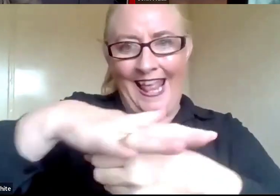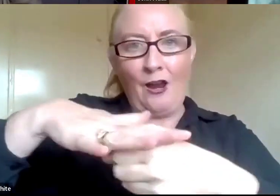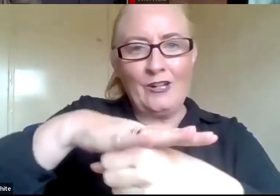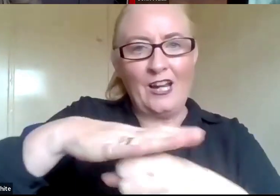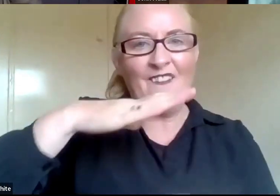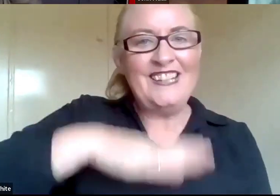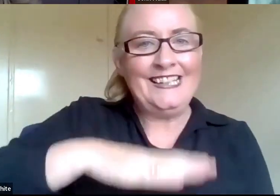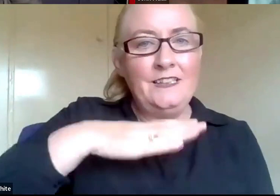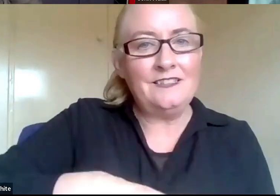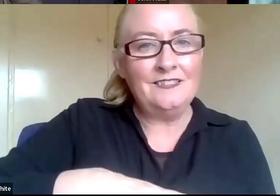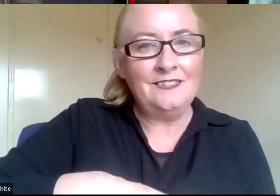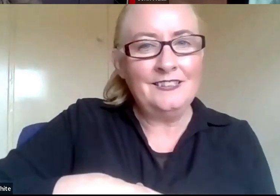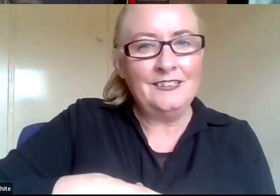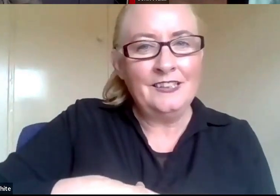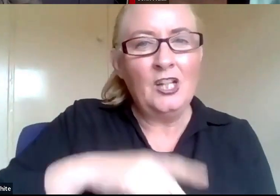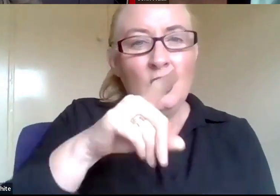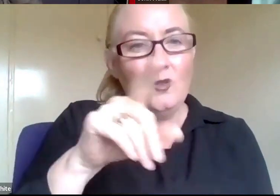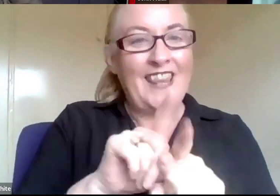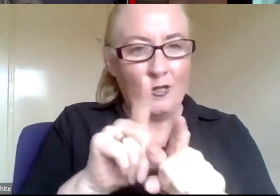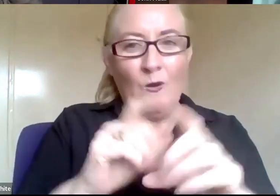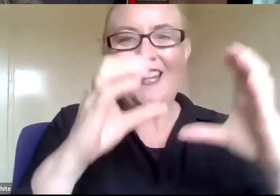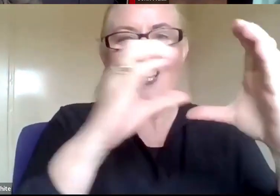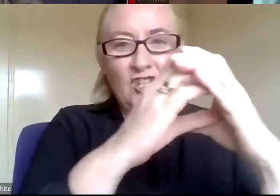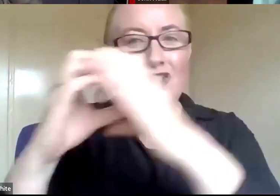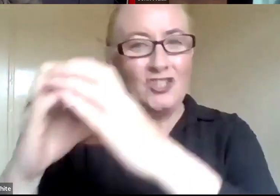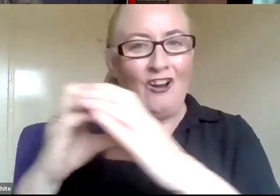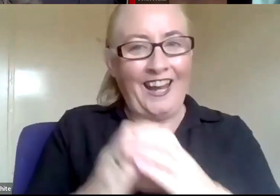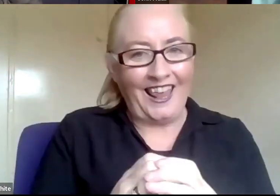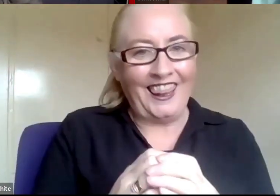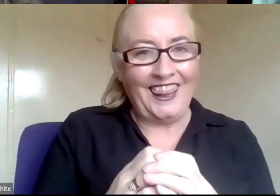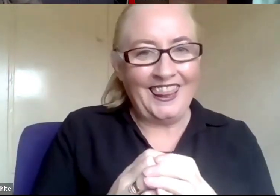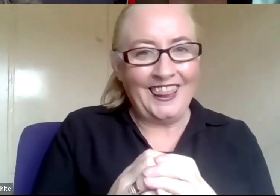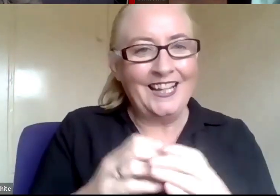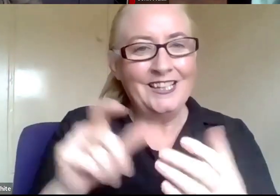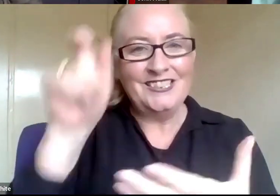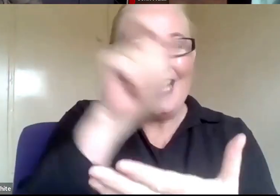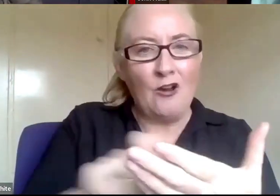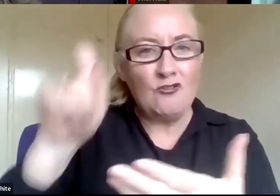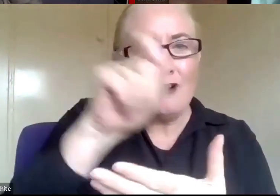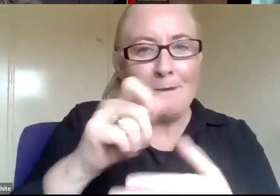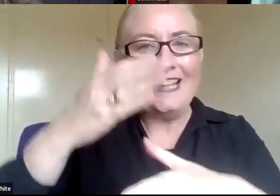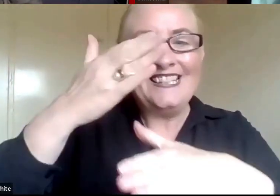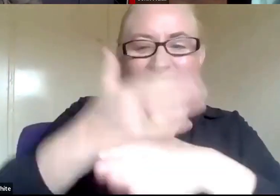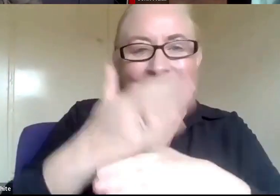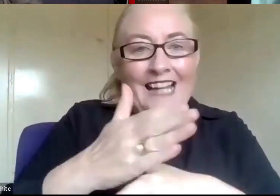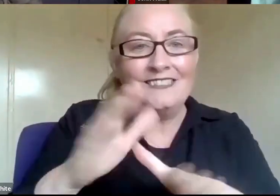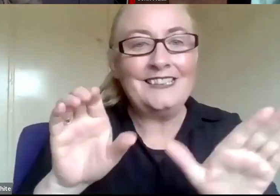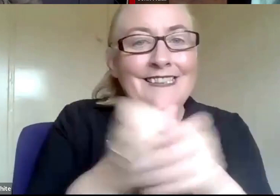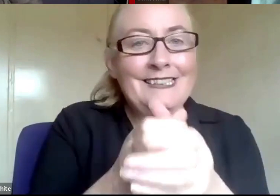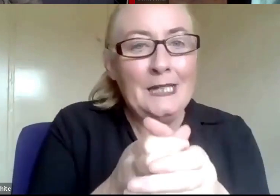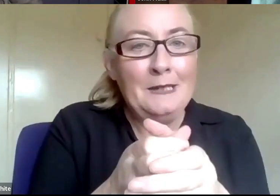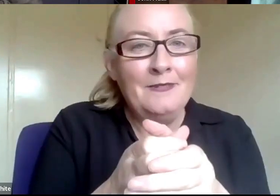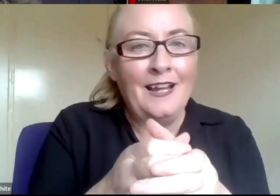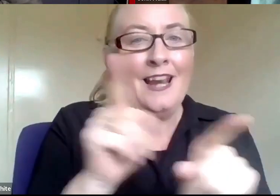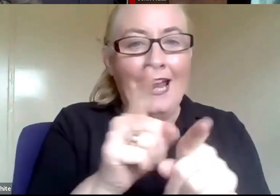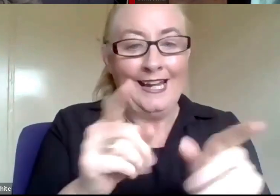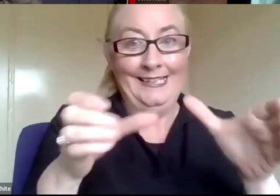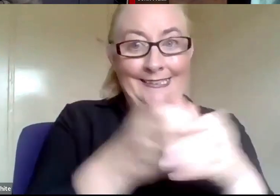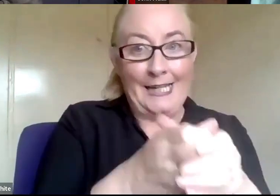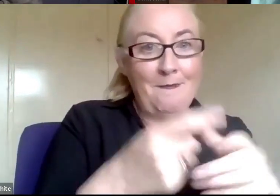And the circles overlap so that the need to achieve the task